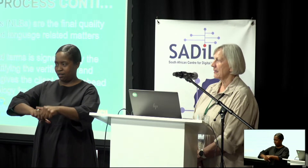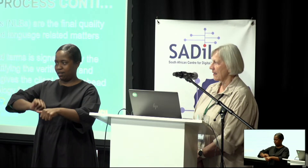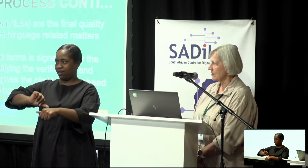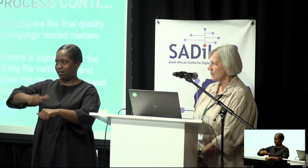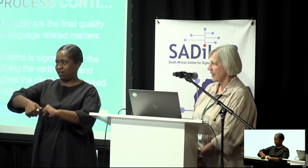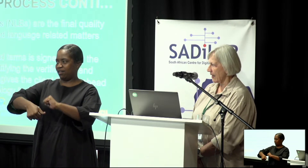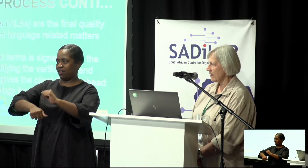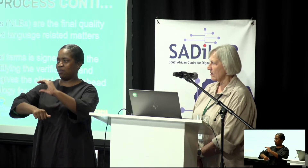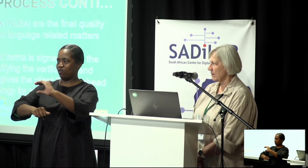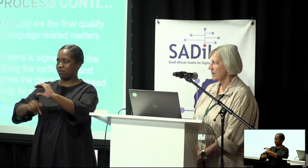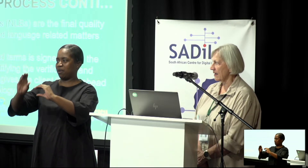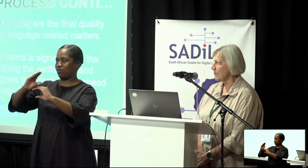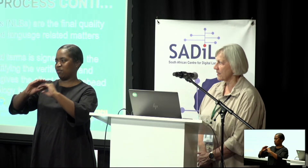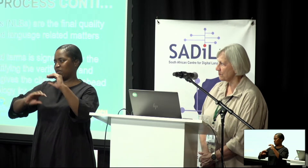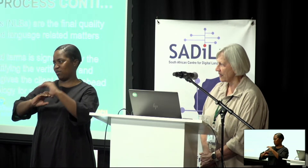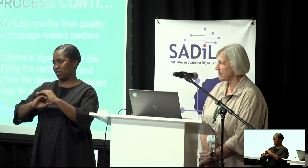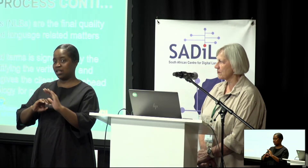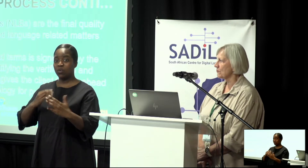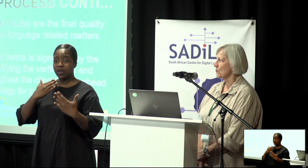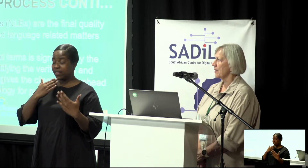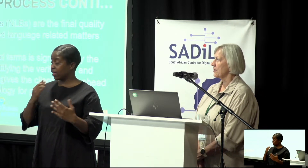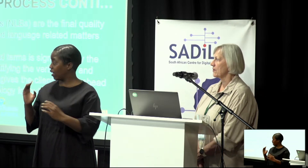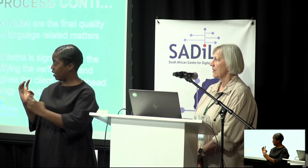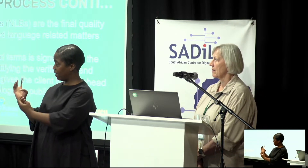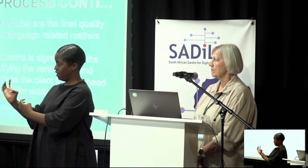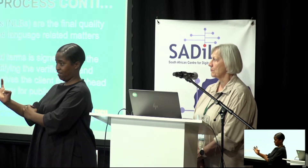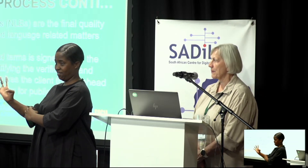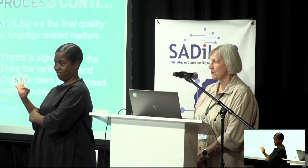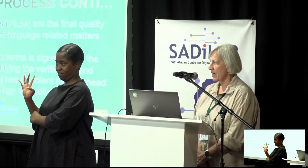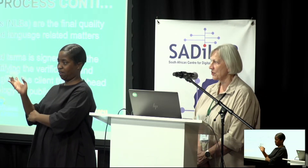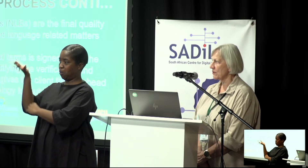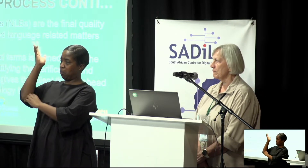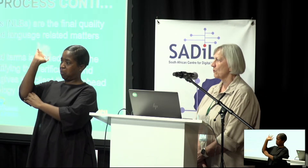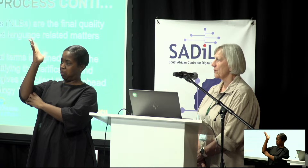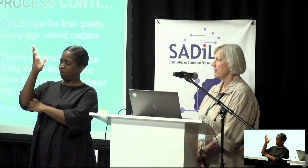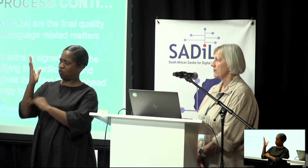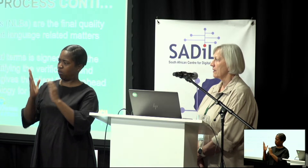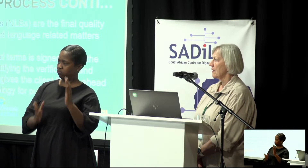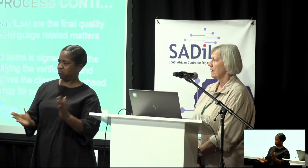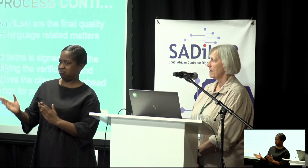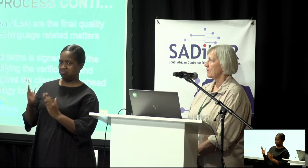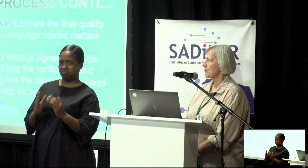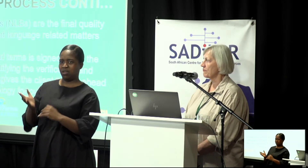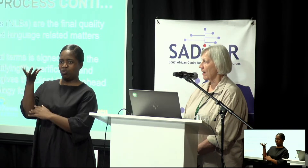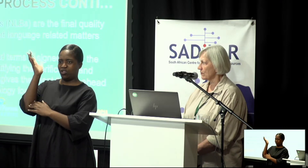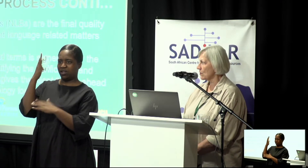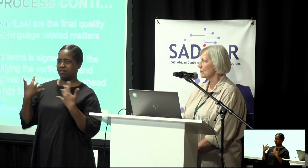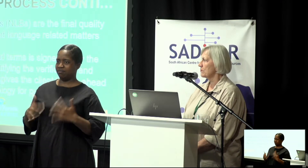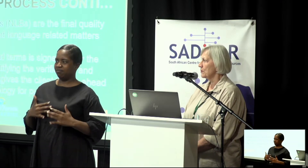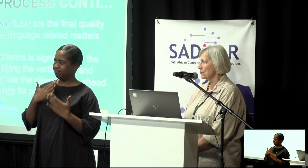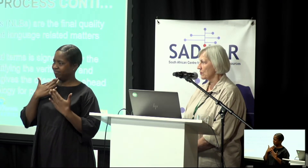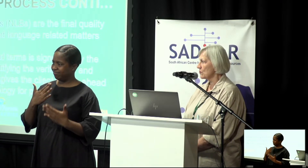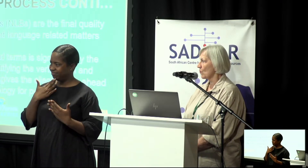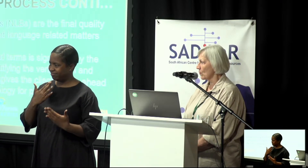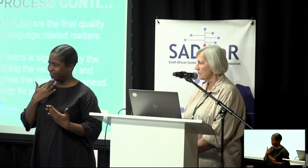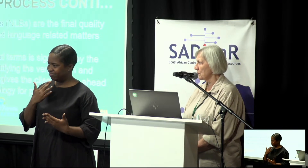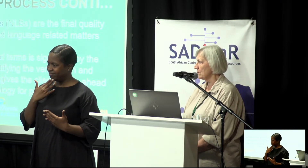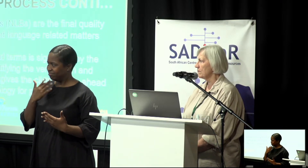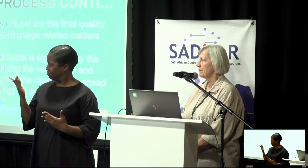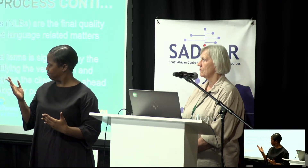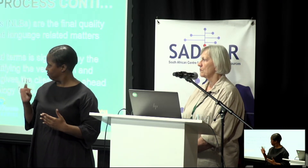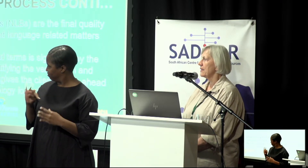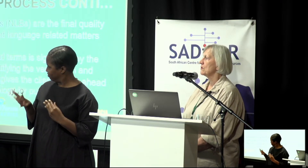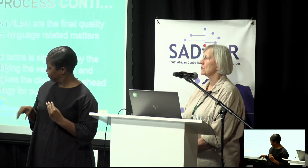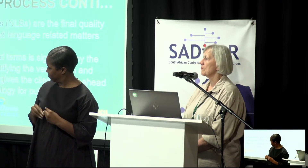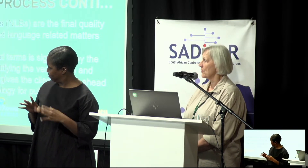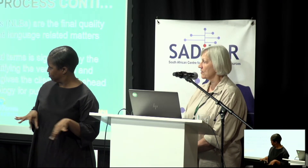So I'd like to again thank my speakers for their preparation, for their profound contributions, all of